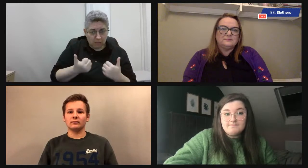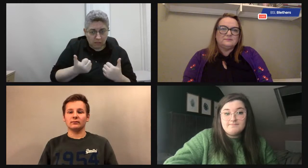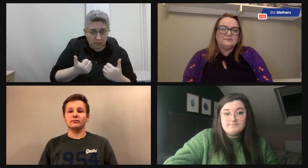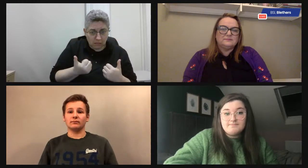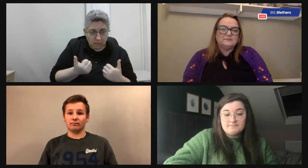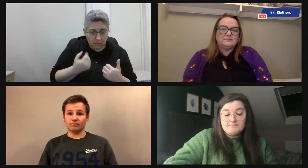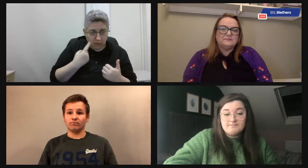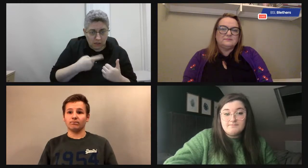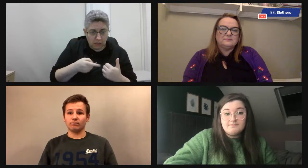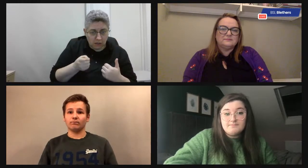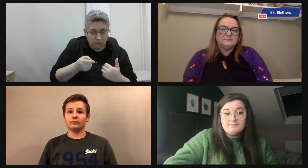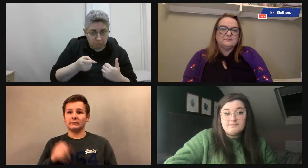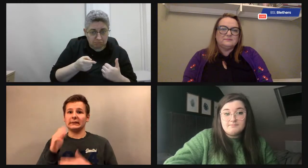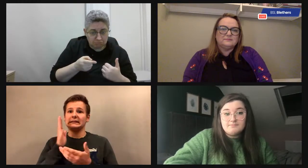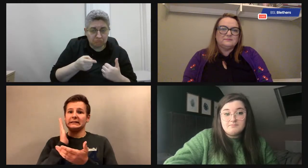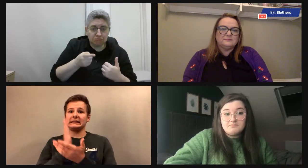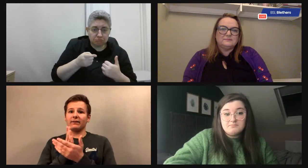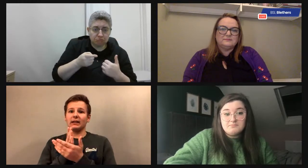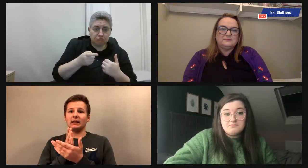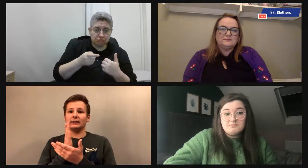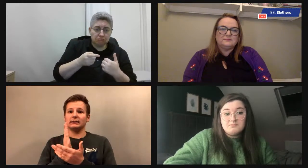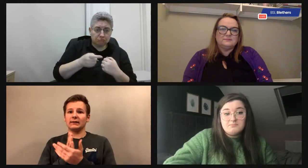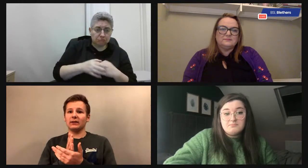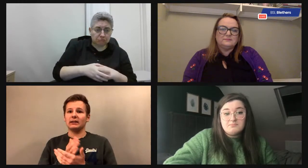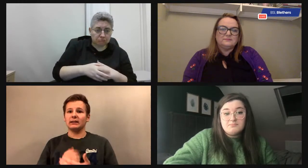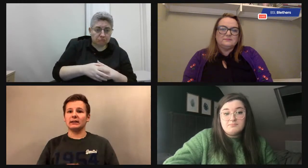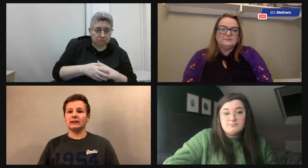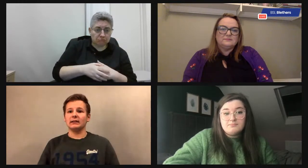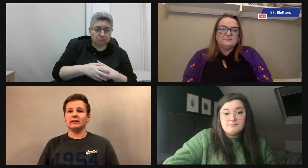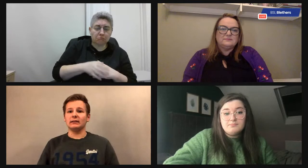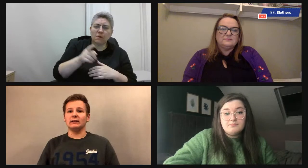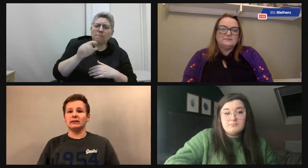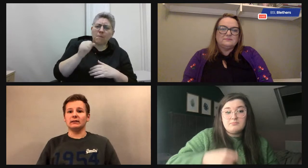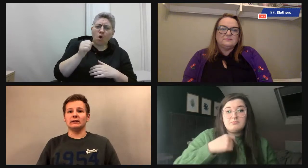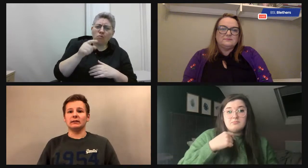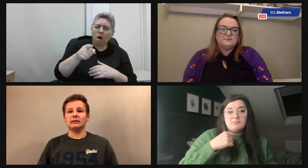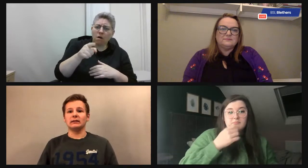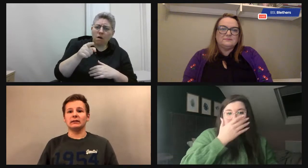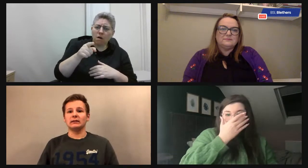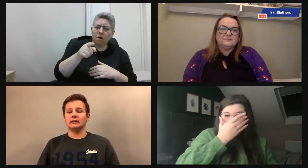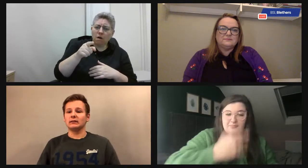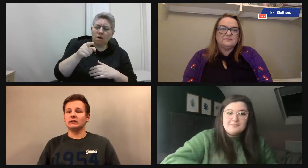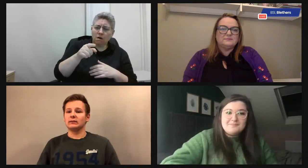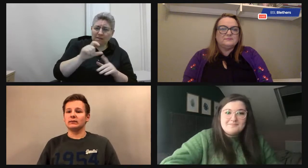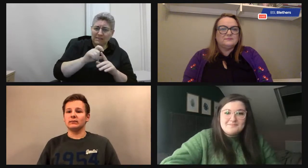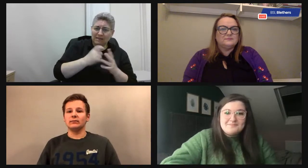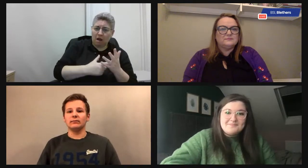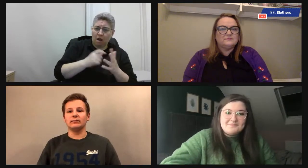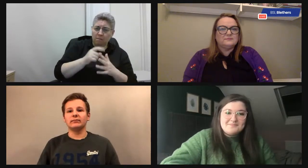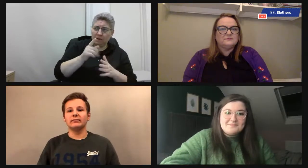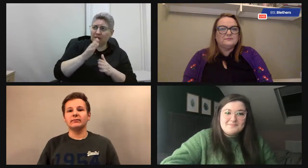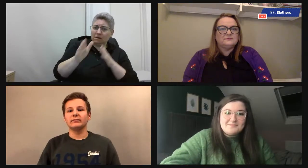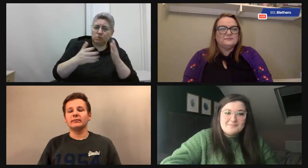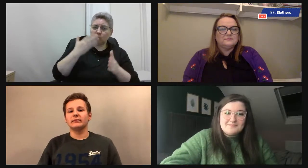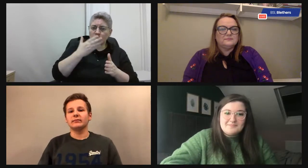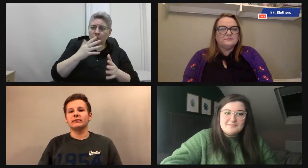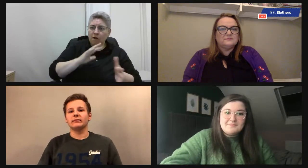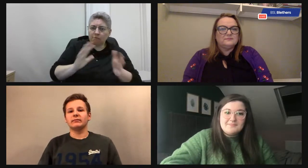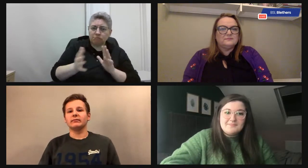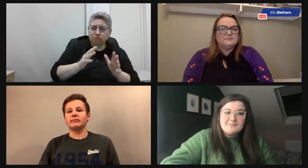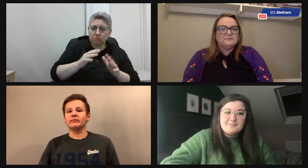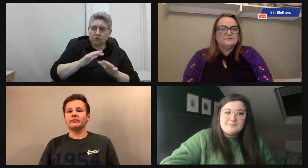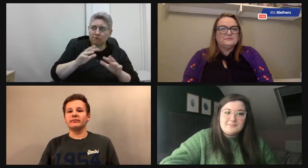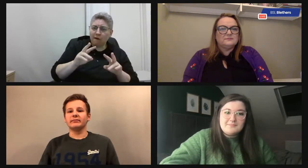recognition of sign language globally that would really help in terms Definitely. of mental health, prevention of mental